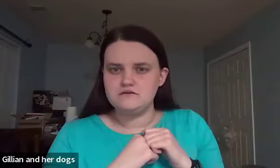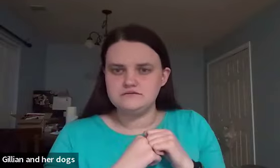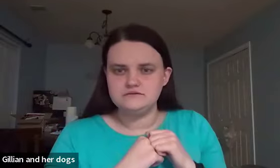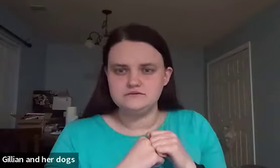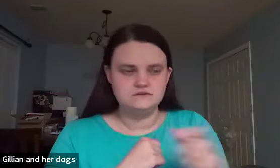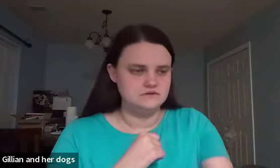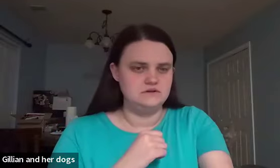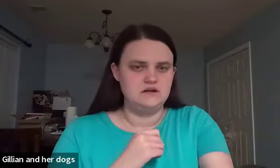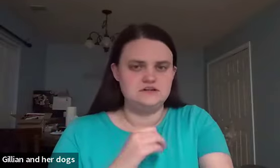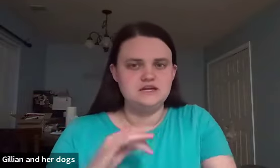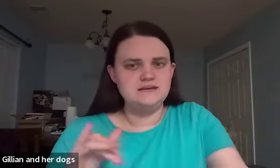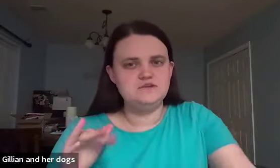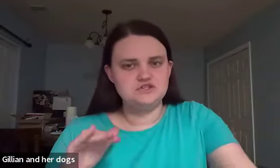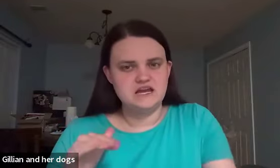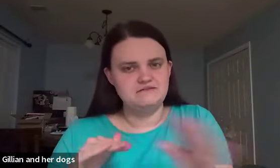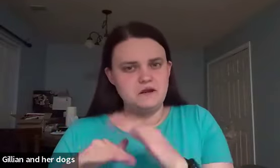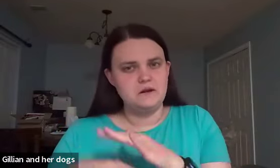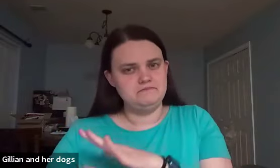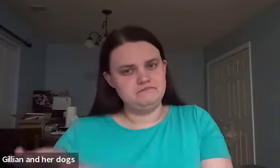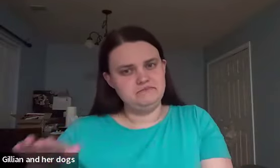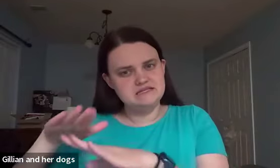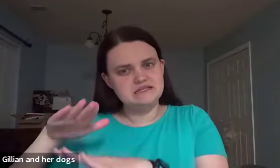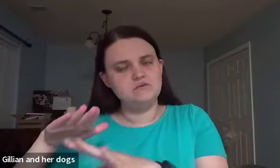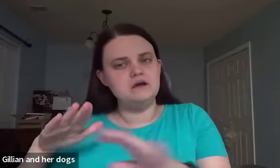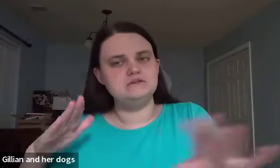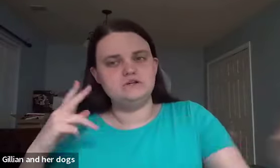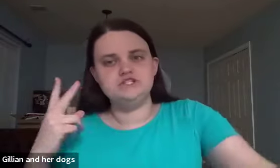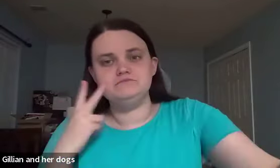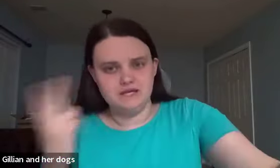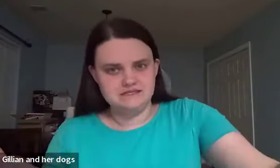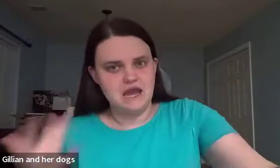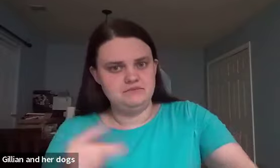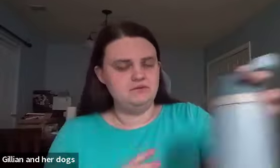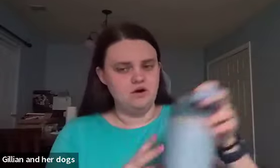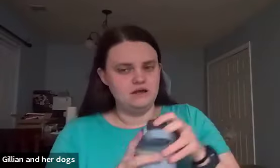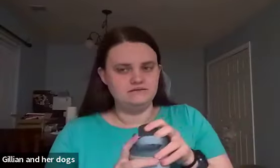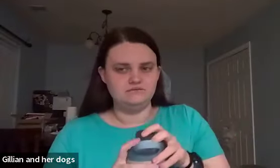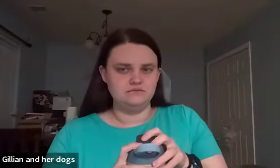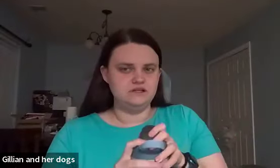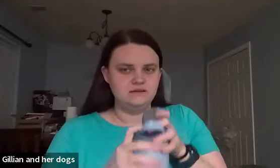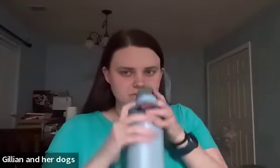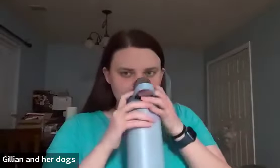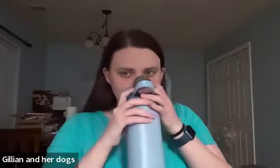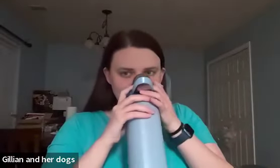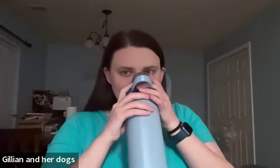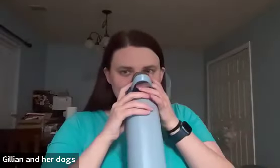of? I try to keep those just kind of very basic, what ones you might happen upon, really.